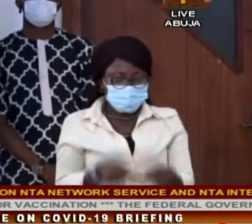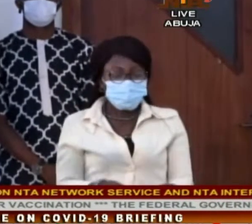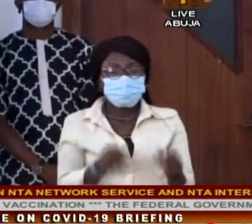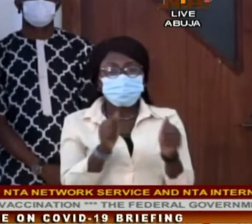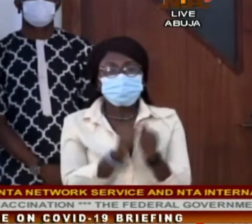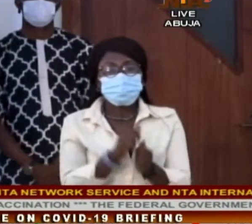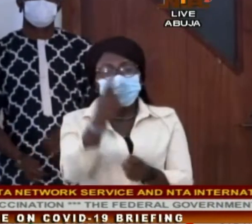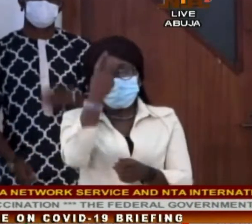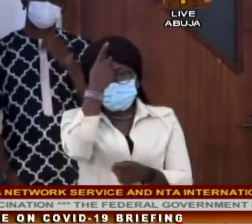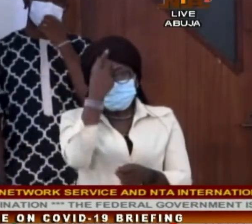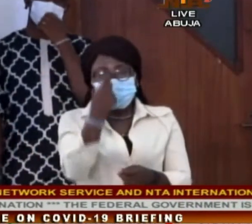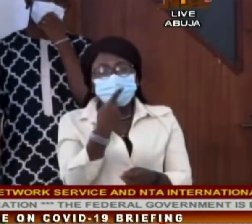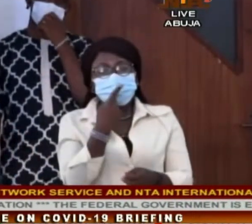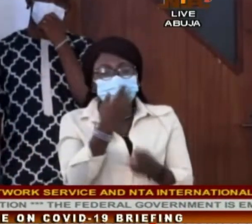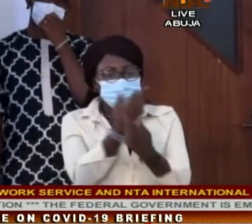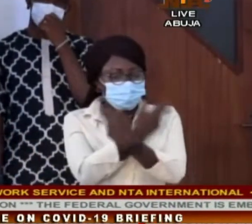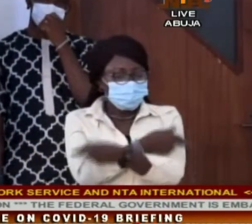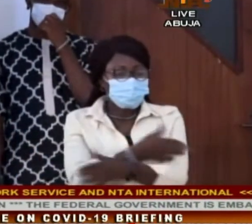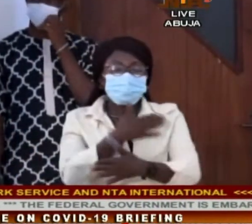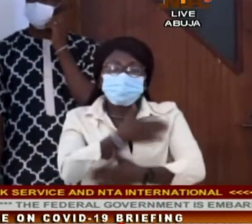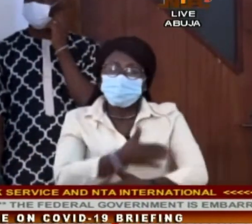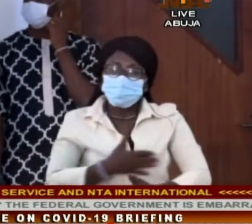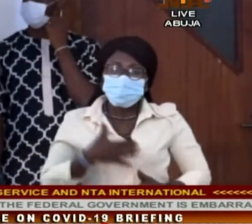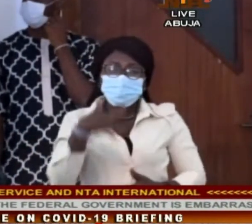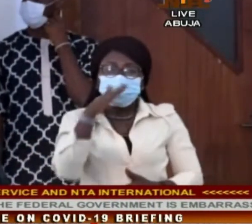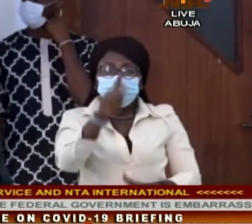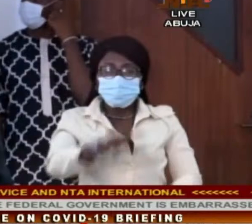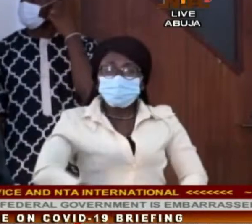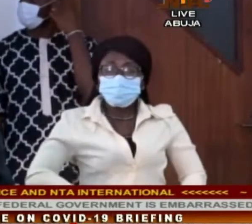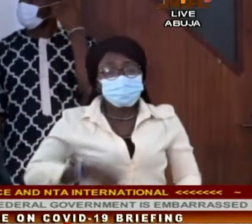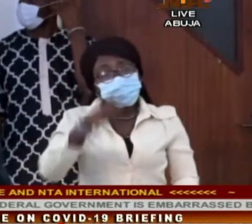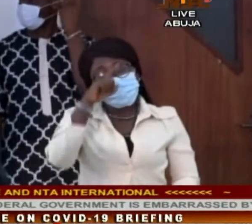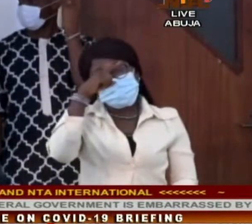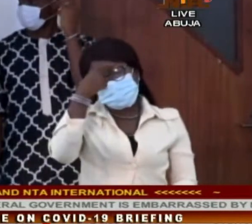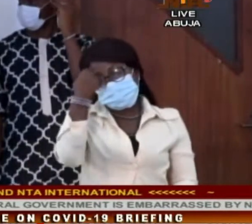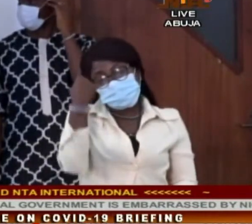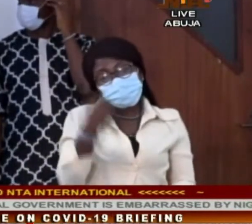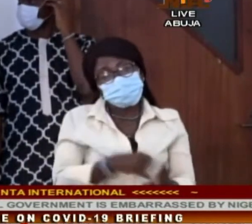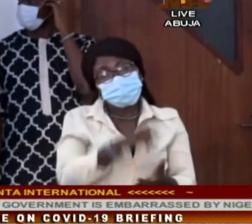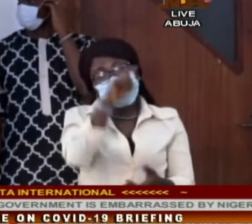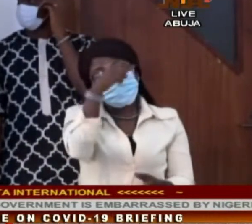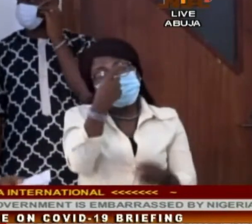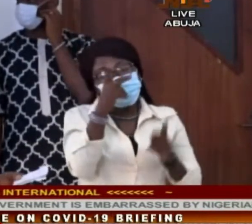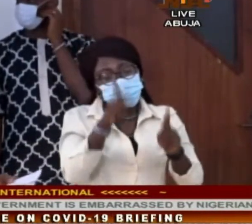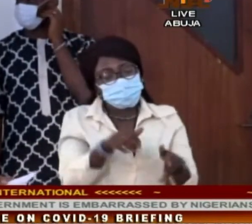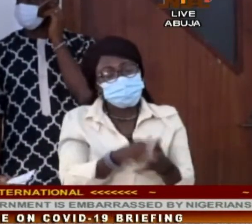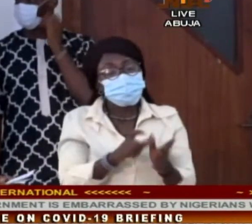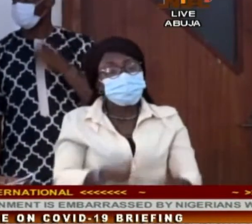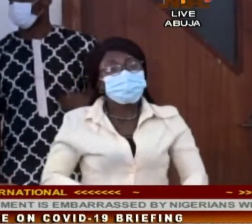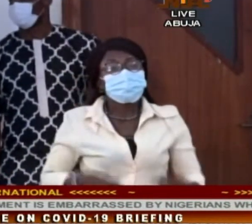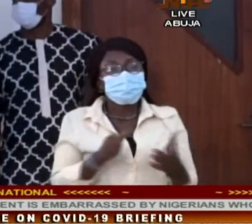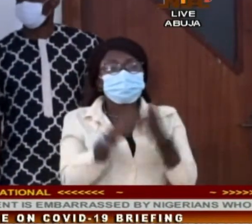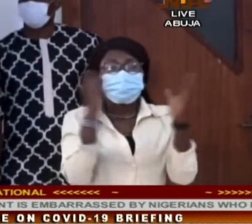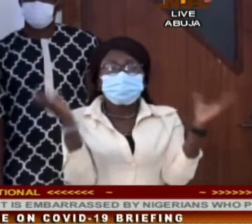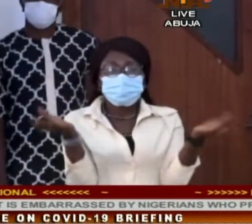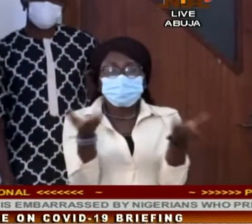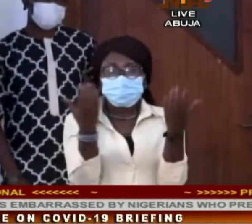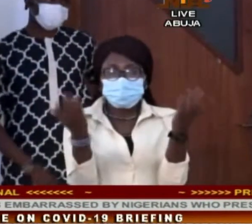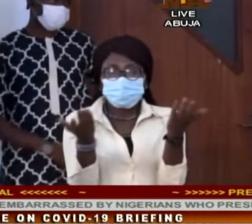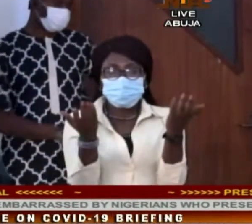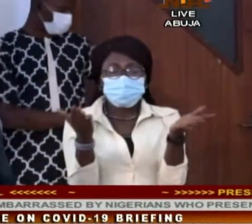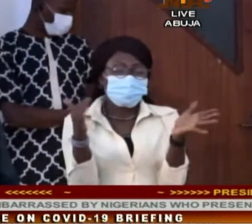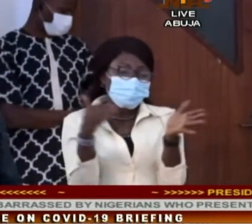in this scourge are people in the age bracket of 18 and 50. And these are the highly